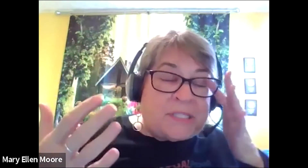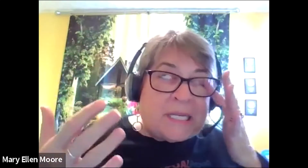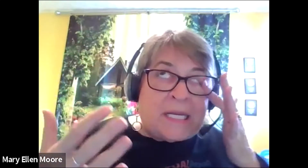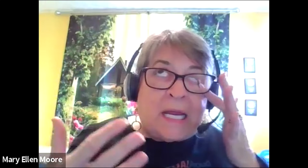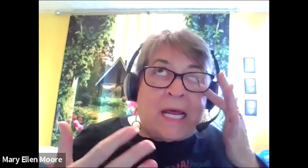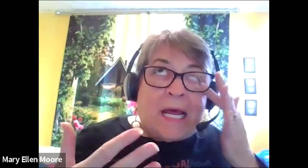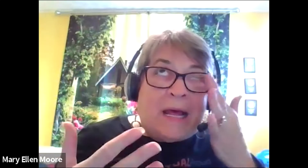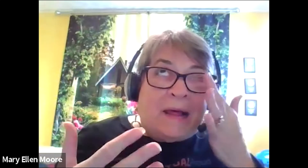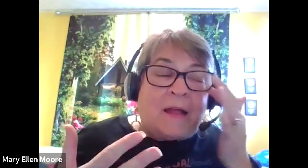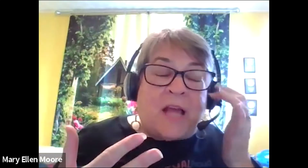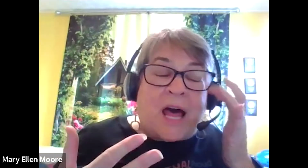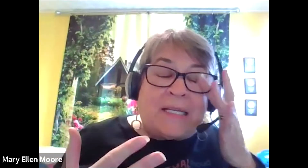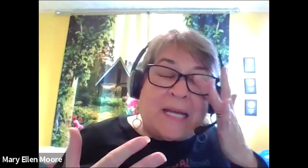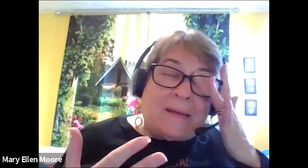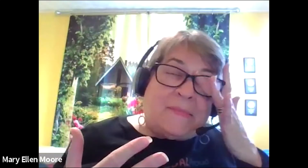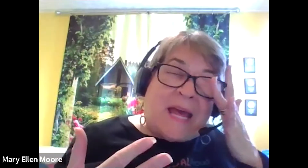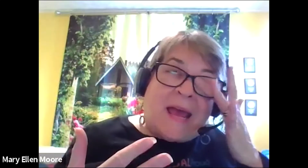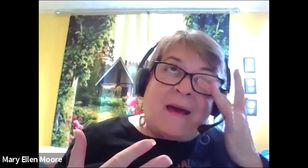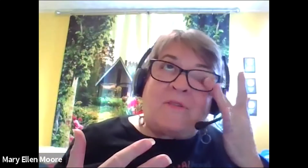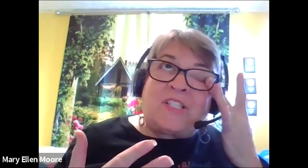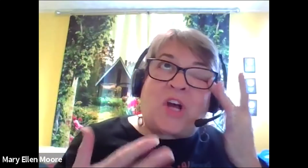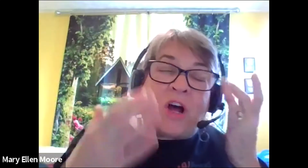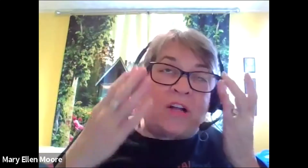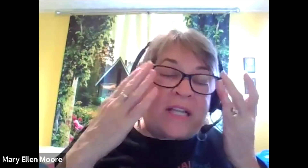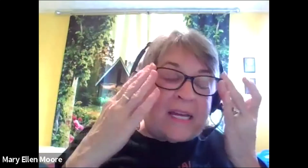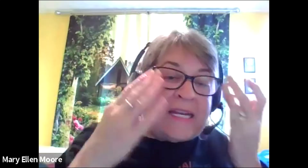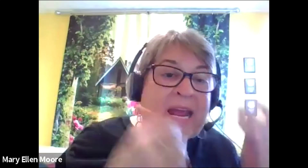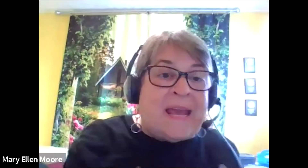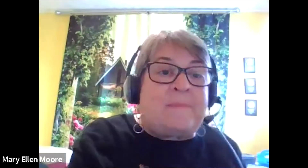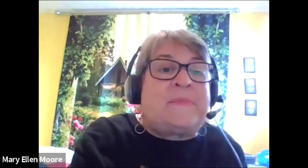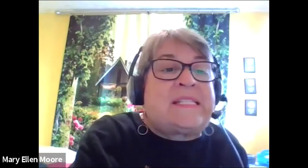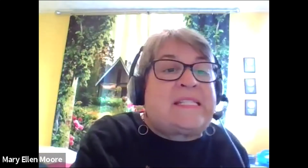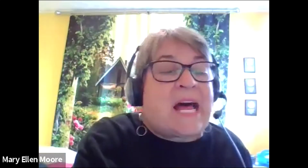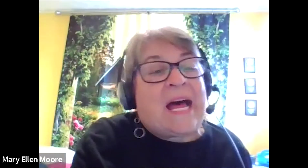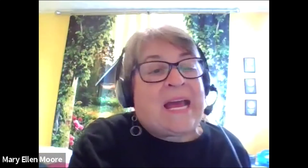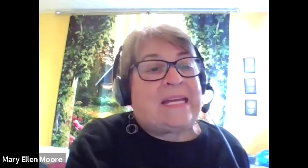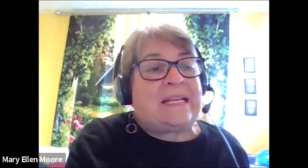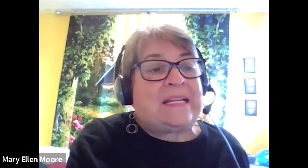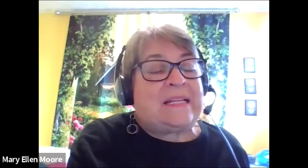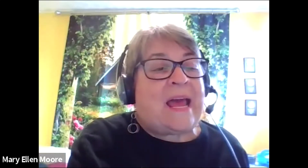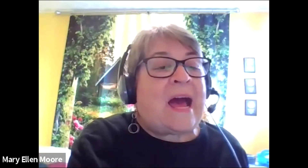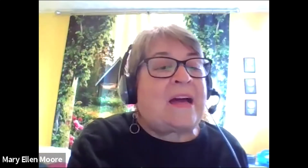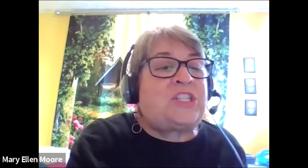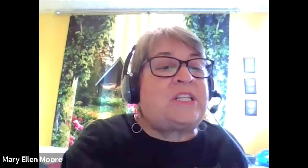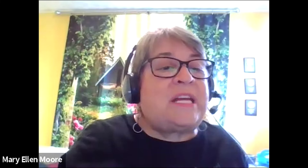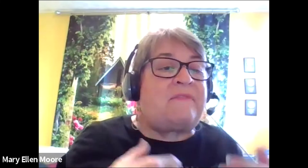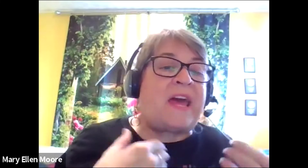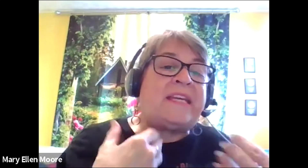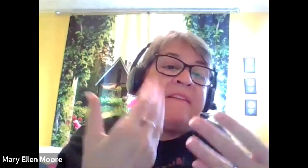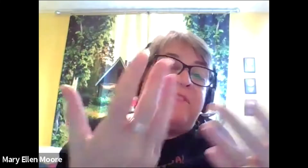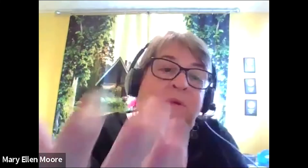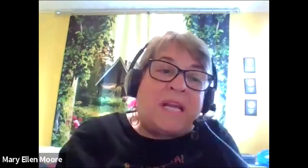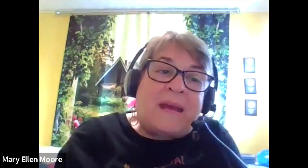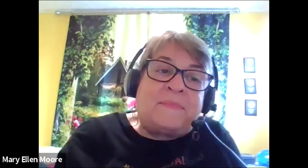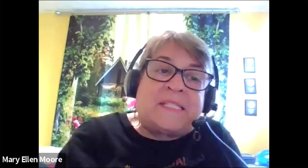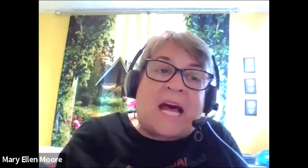person, a lot of times they have what's called a name sign. They actually, if they give you a name